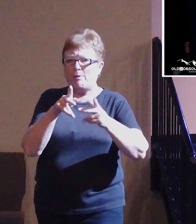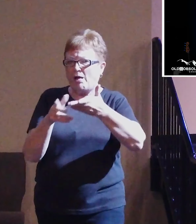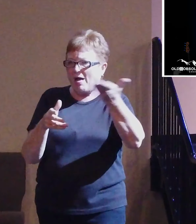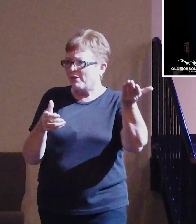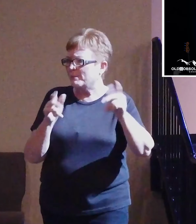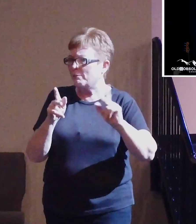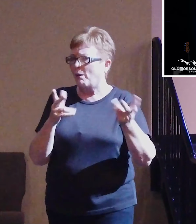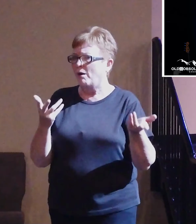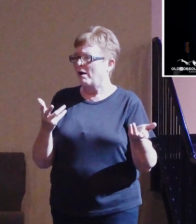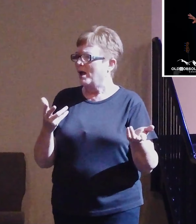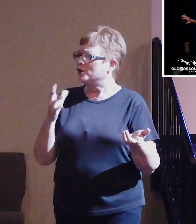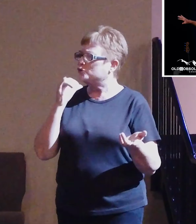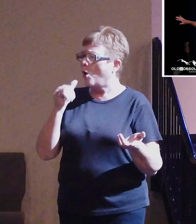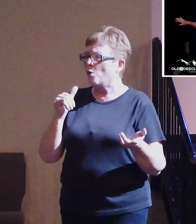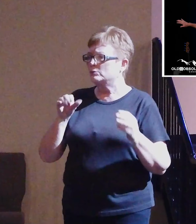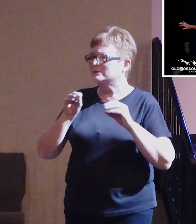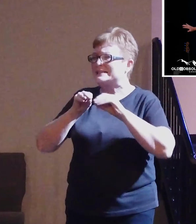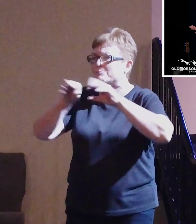Let's not spread